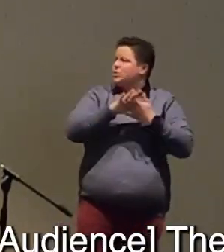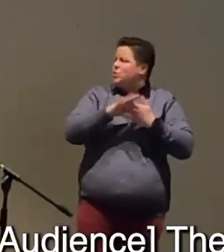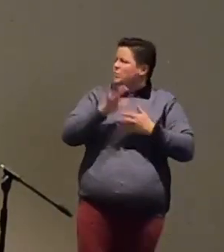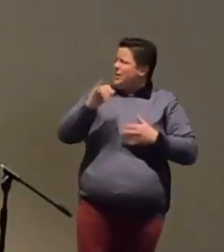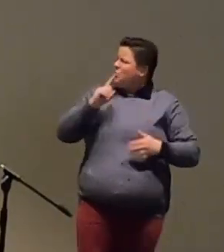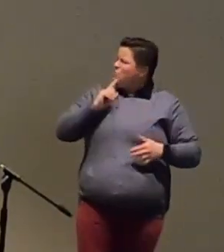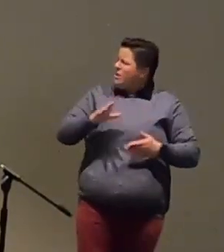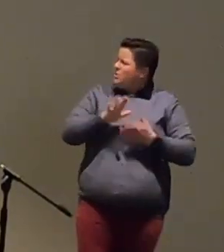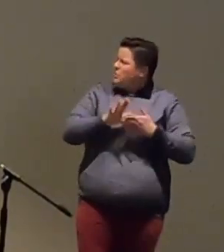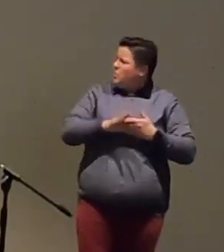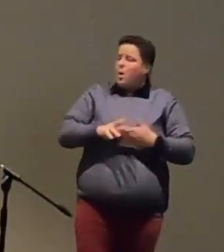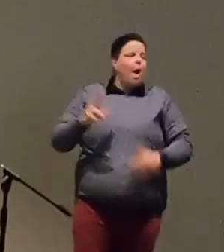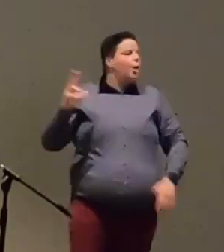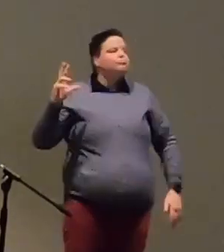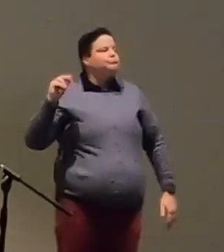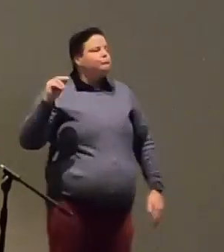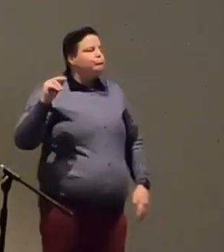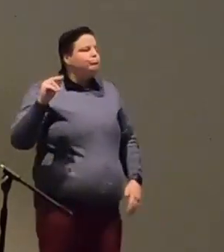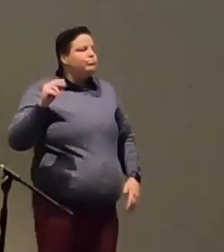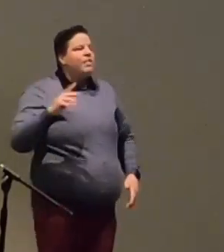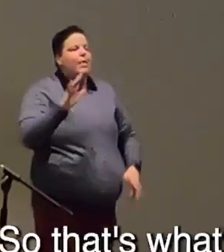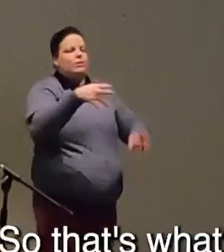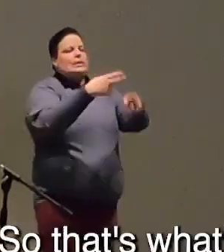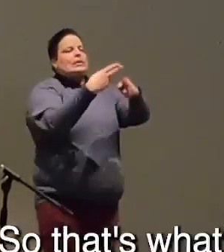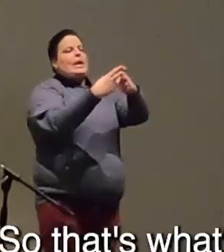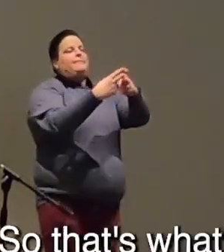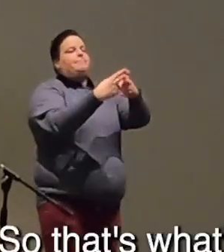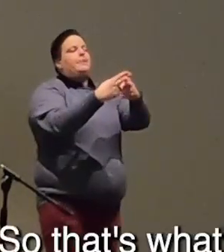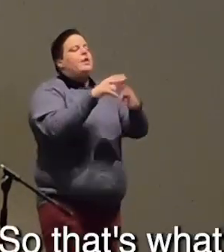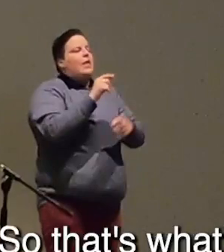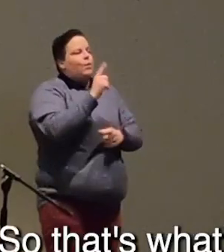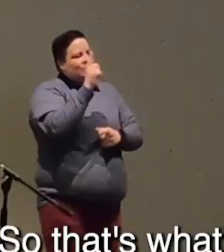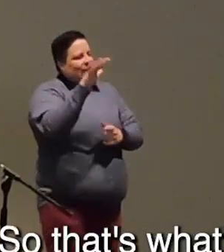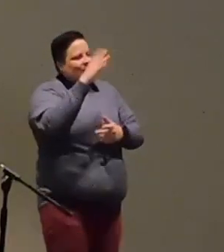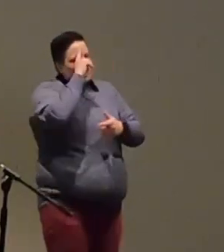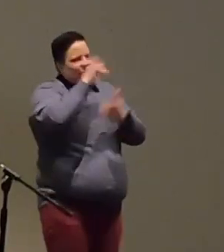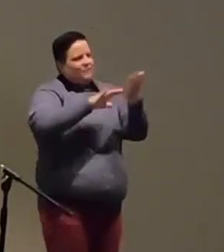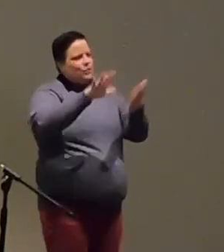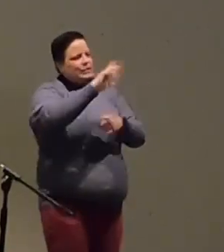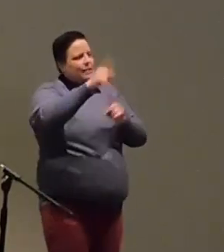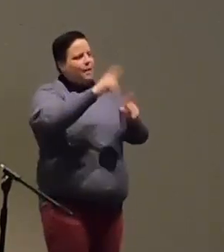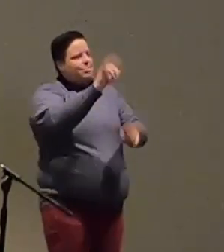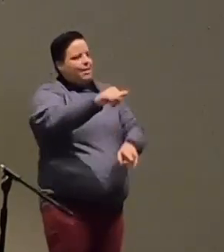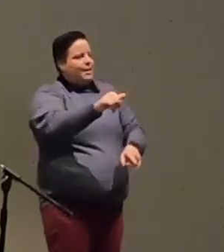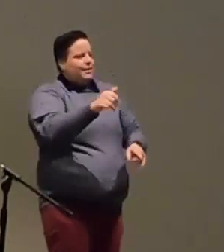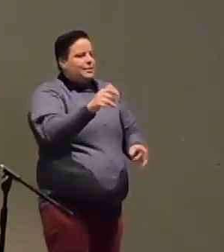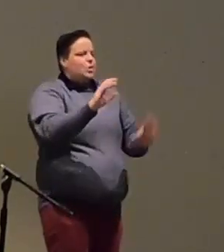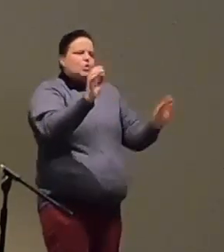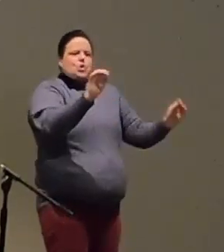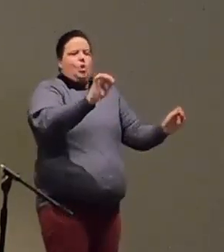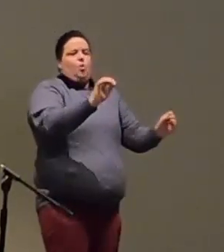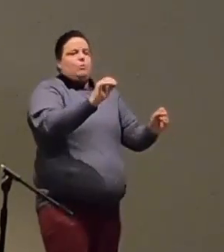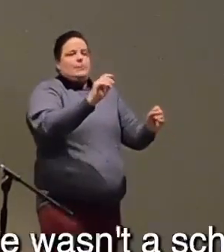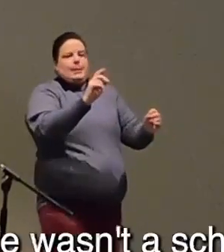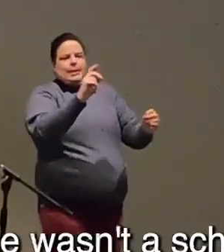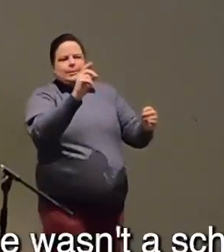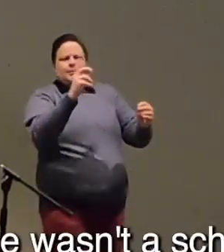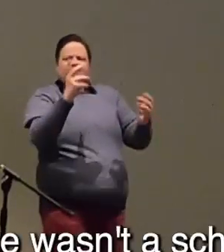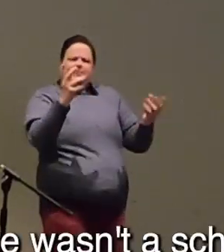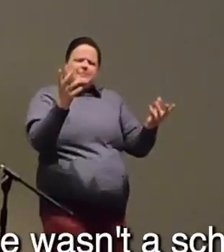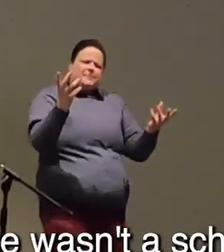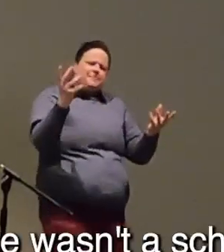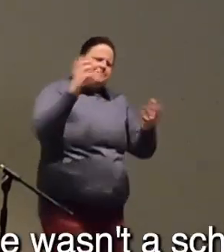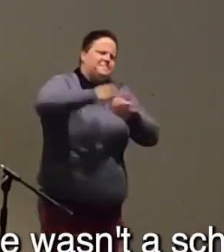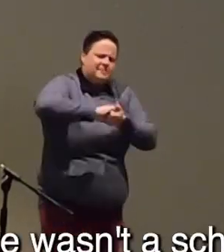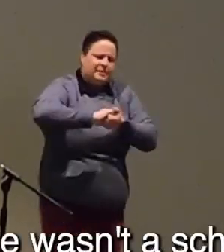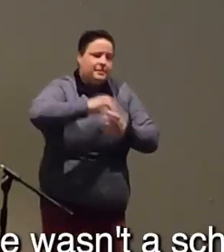school? No, it was just a name. So that's what's kind of confusing about it. There was no sort of united front. There wasn't a